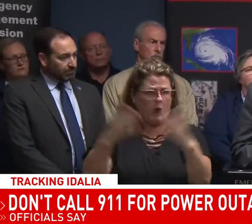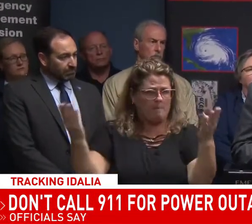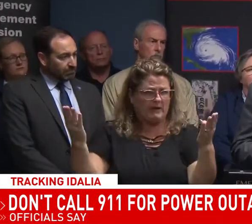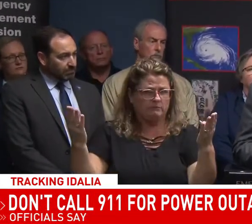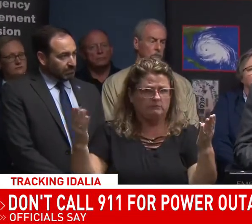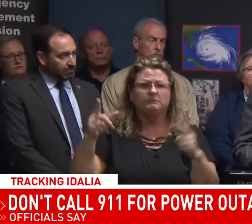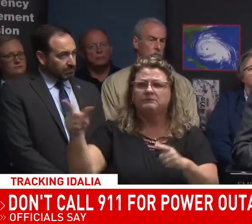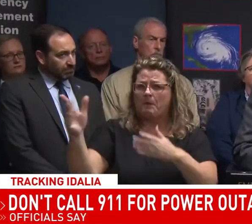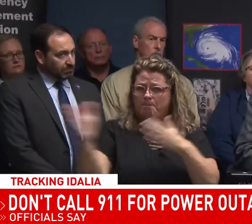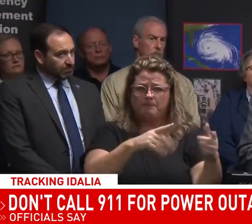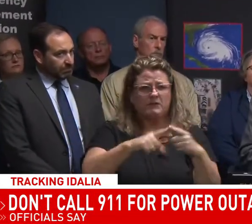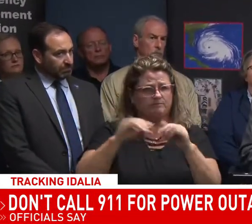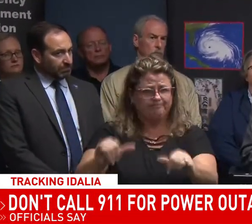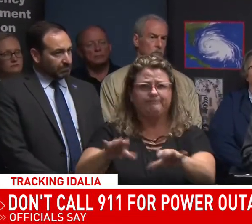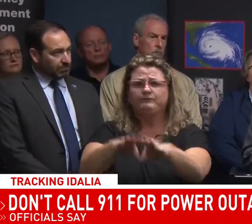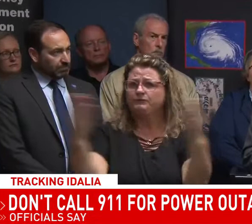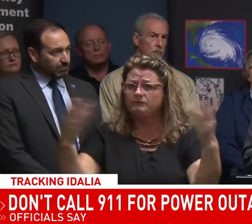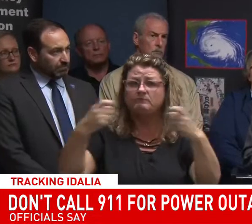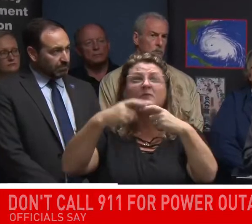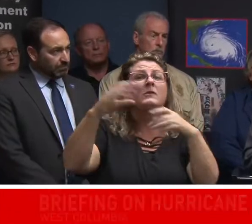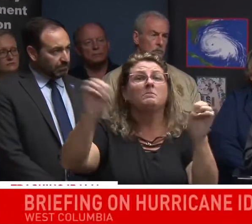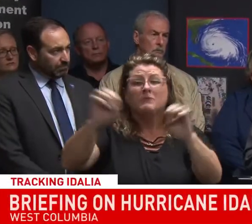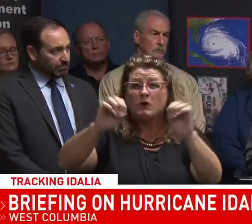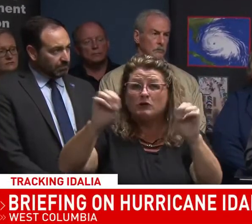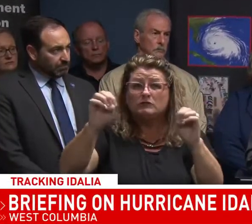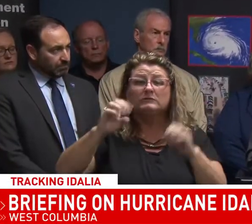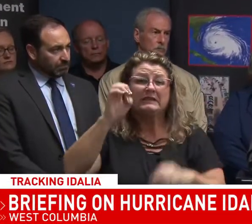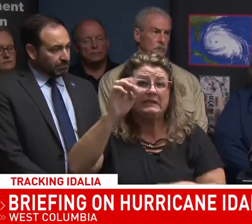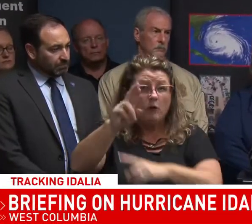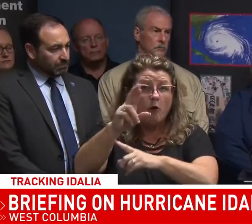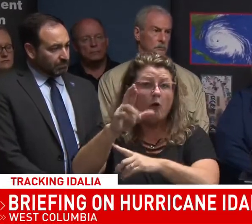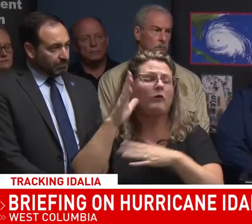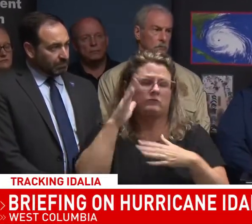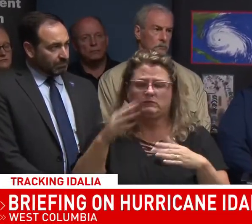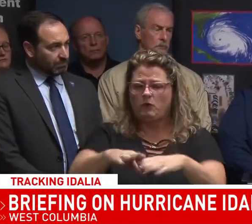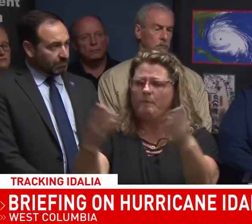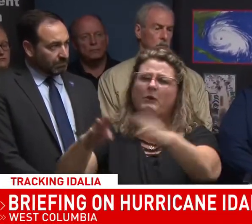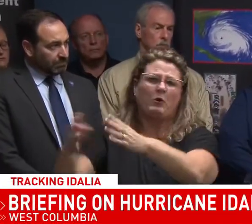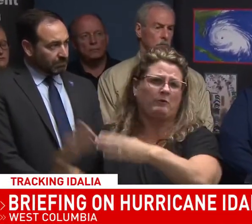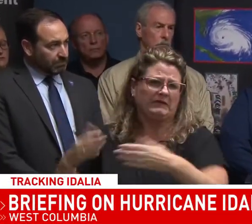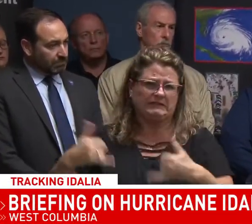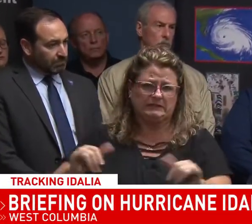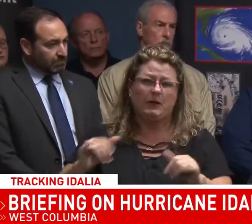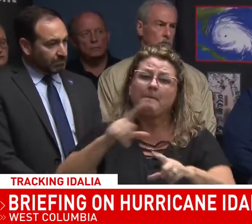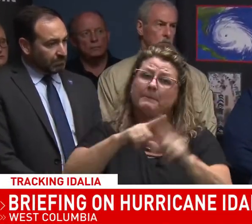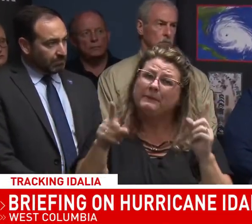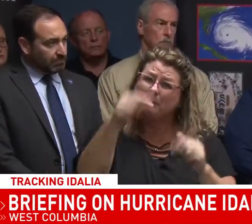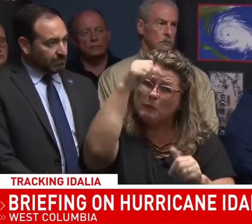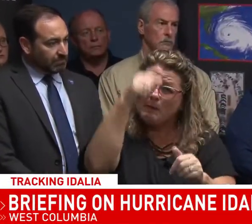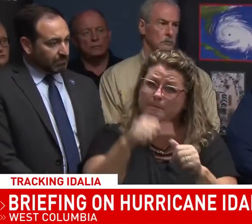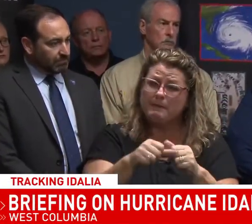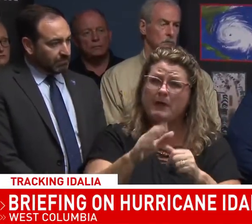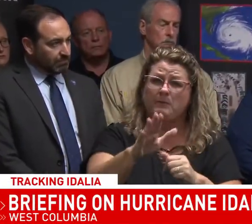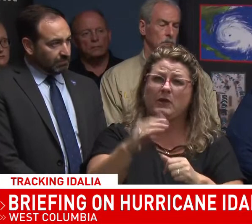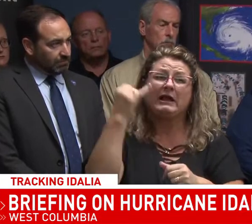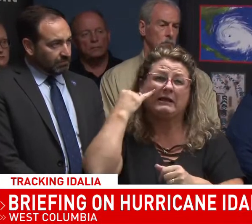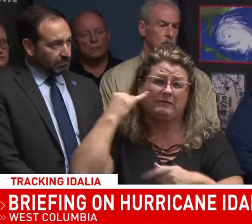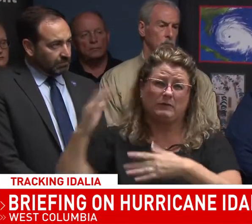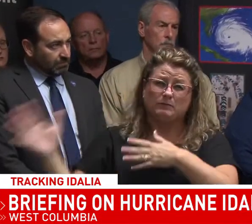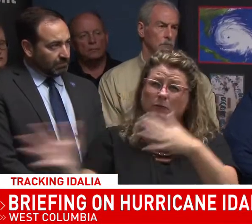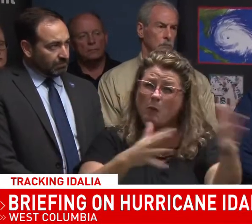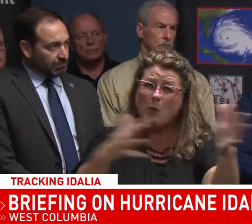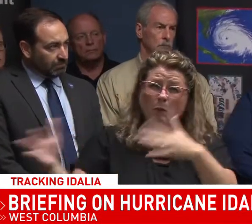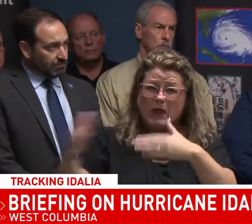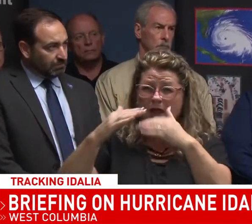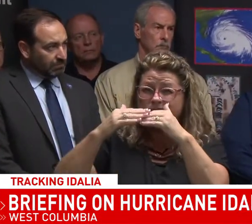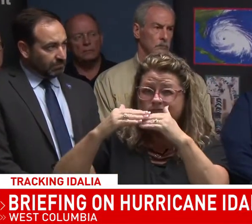staying open, including their emergency departments, so emergency services will be available. But we do want folks to remember that, if the wind speed gets above